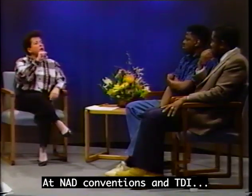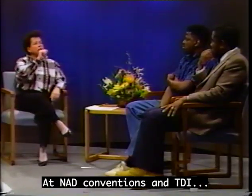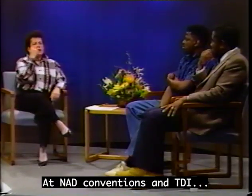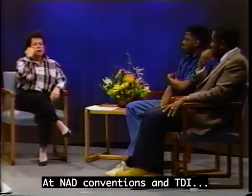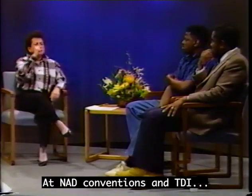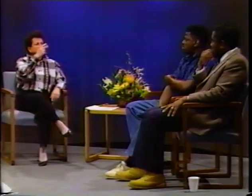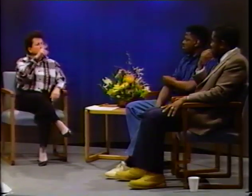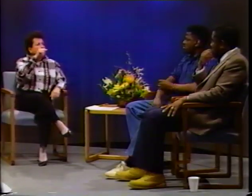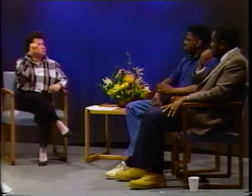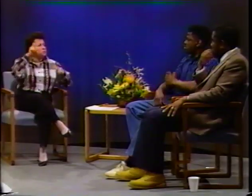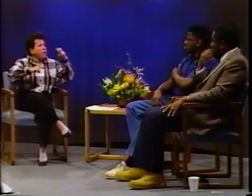TDI,